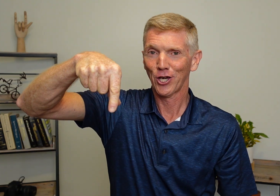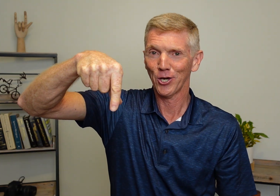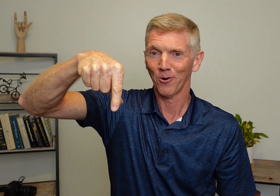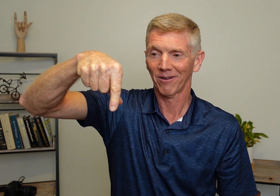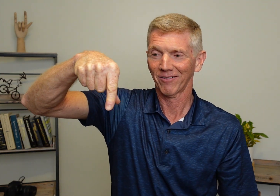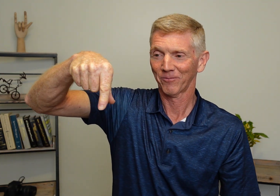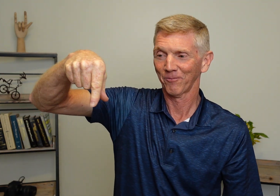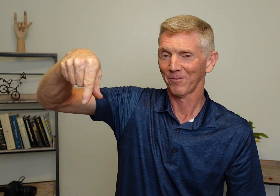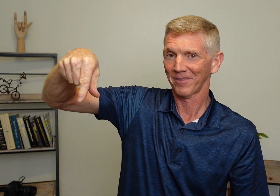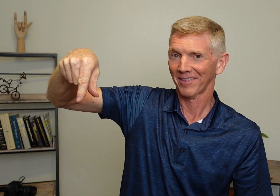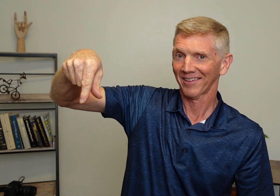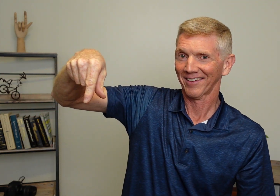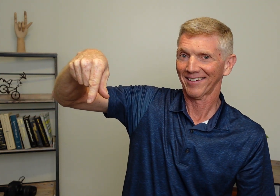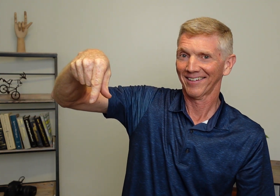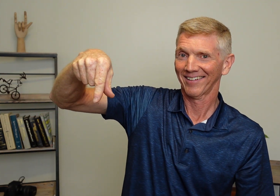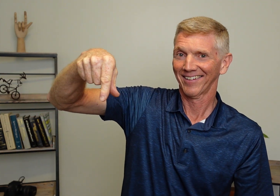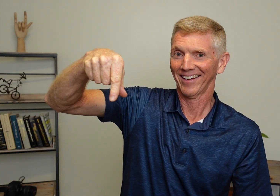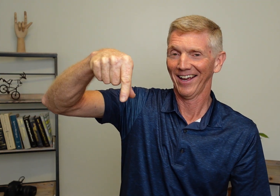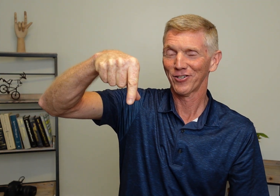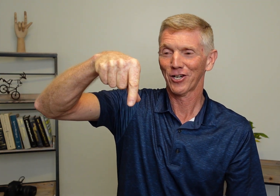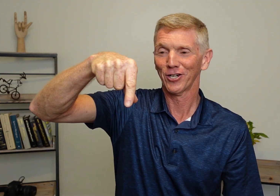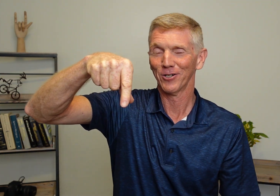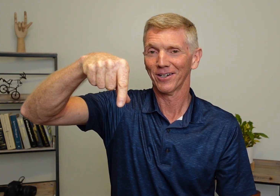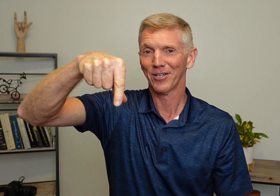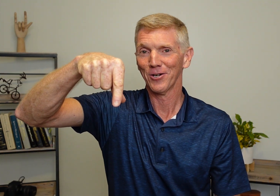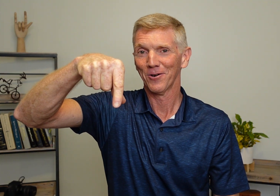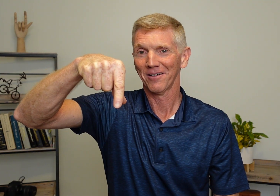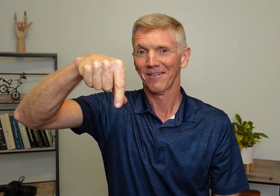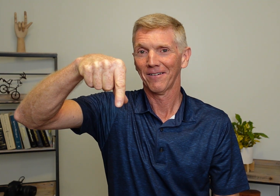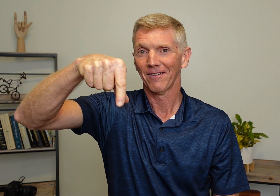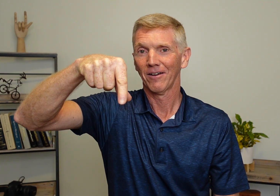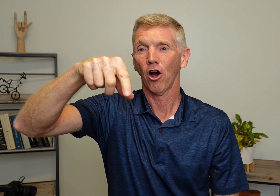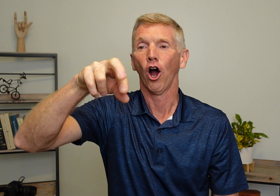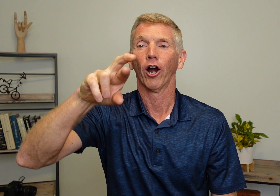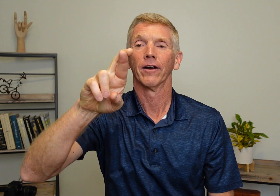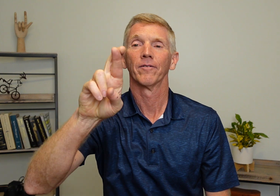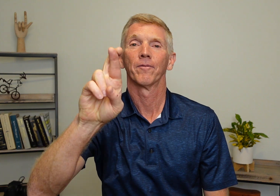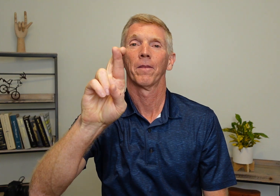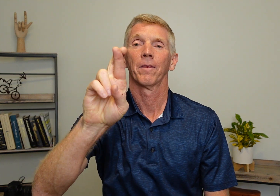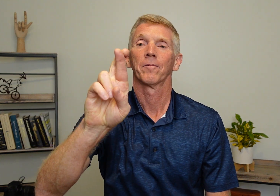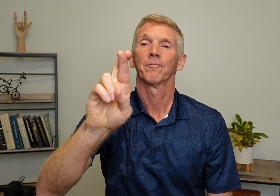Q. Okay, there's a Q. R.